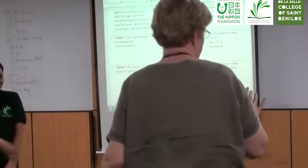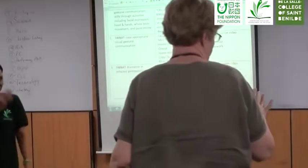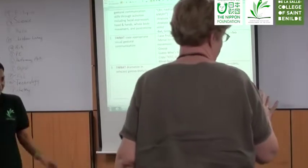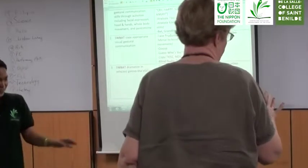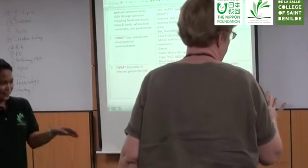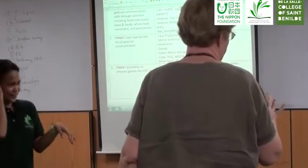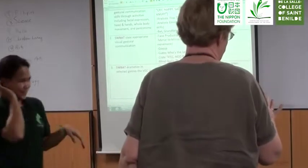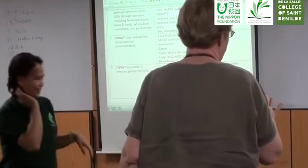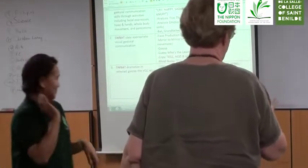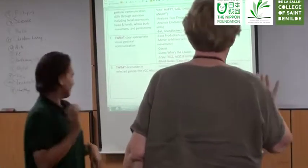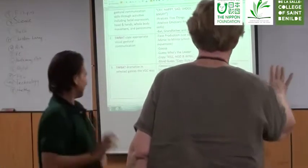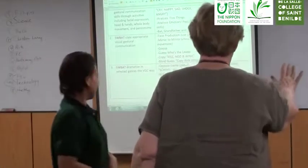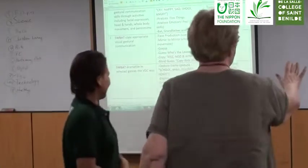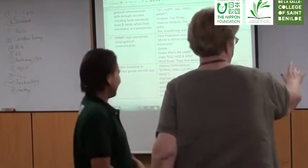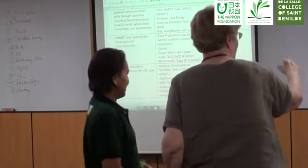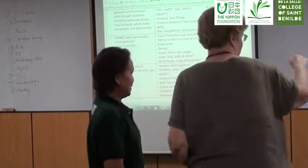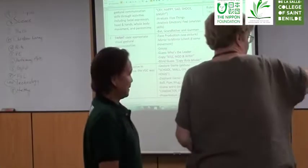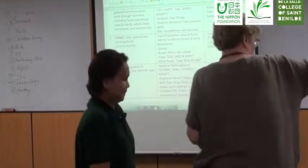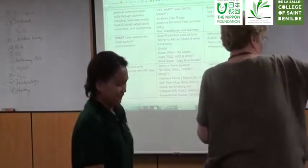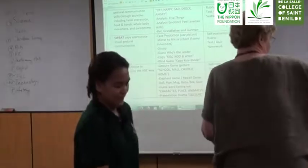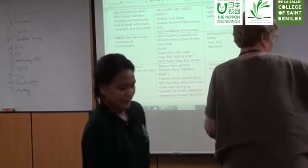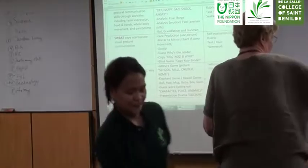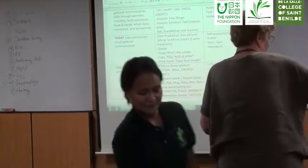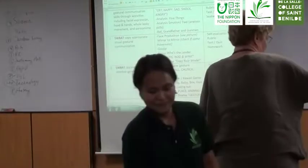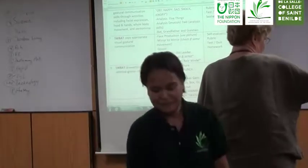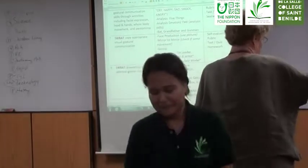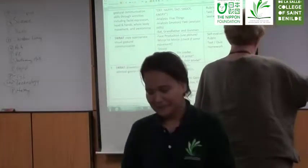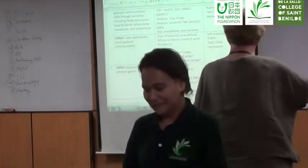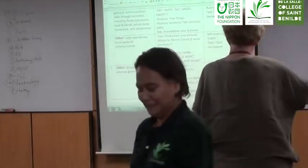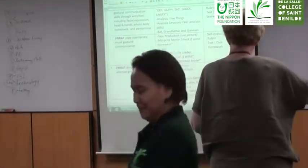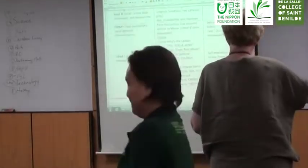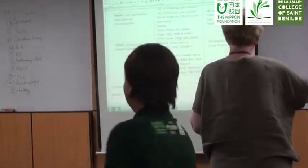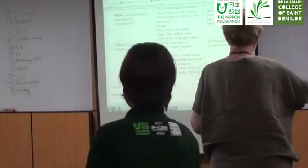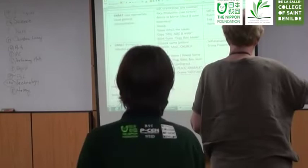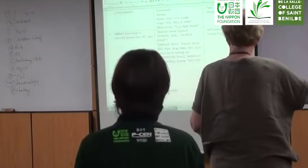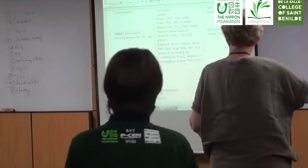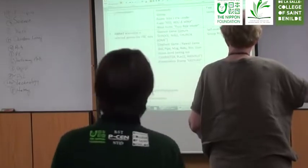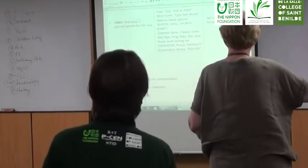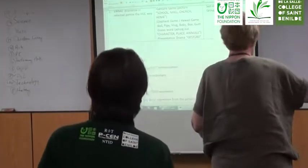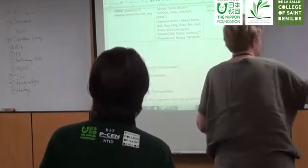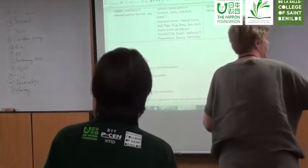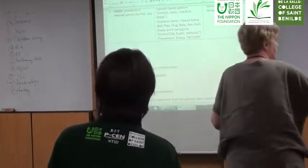activities, and that's it. And your presentations and that.